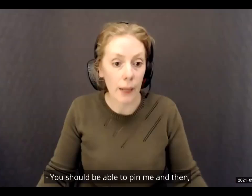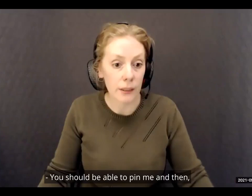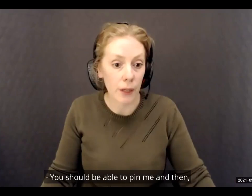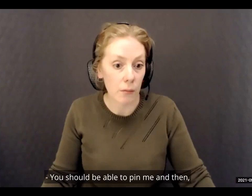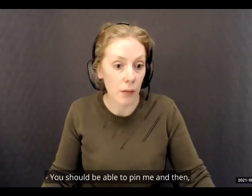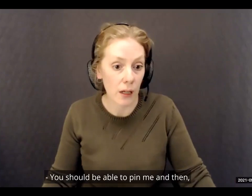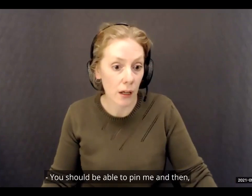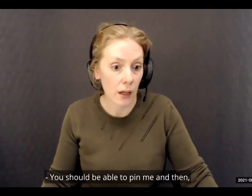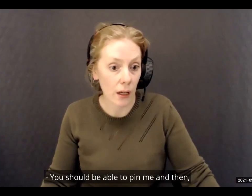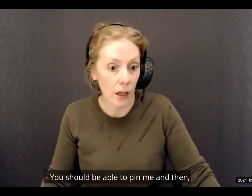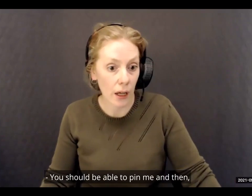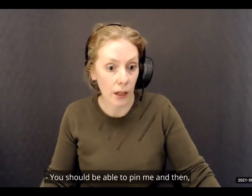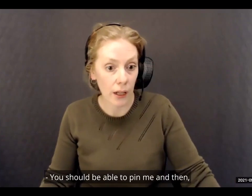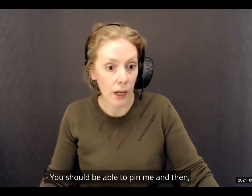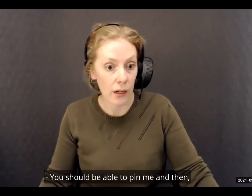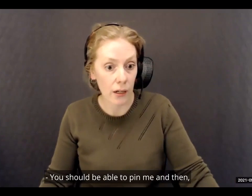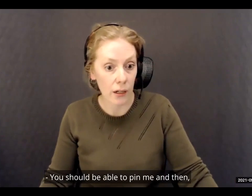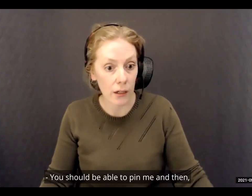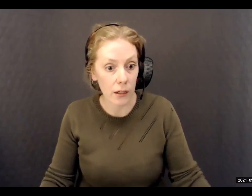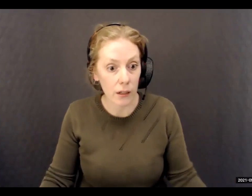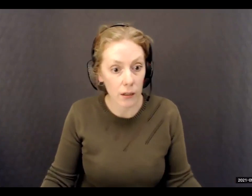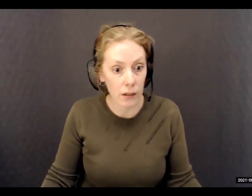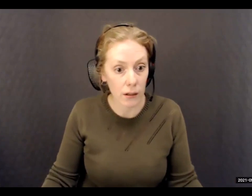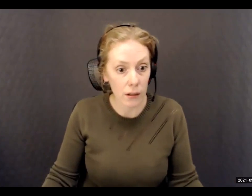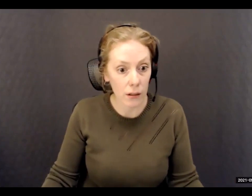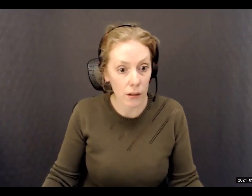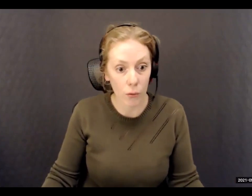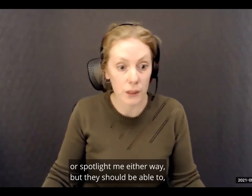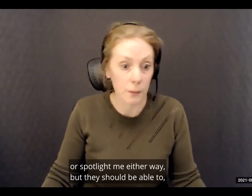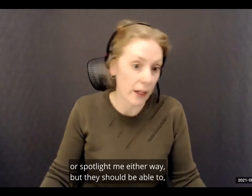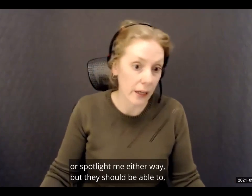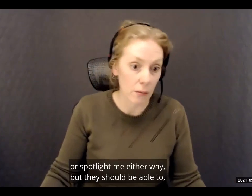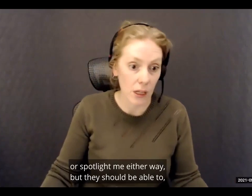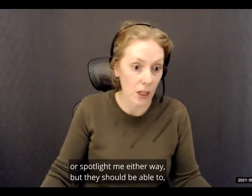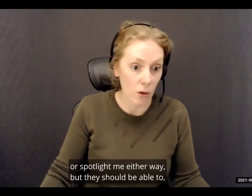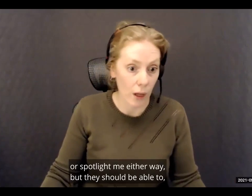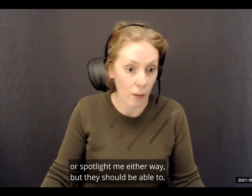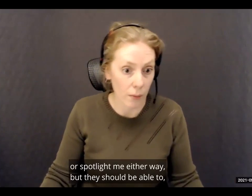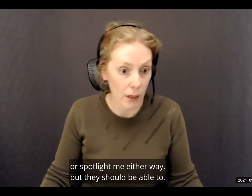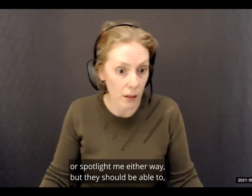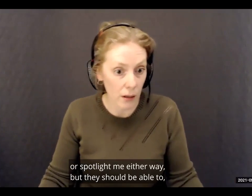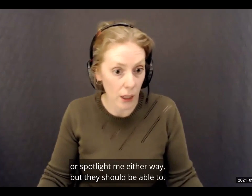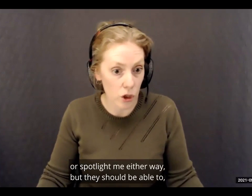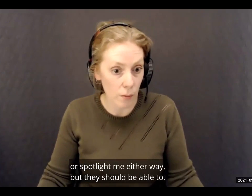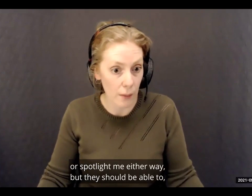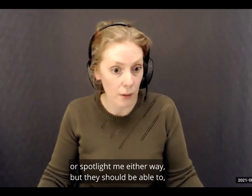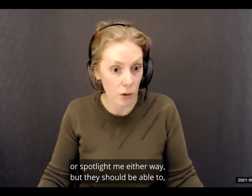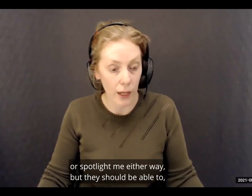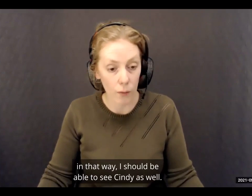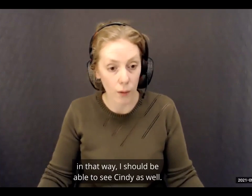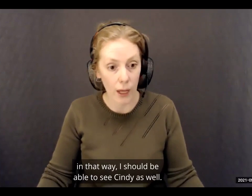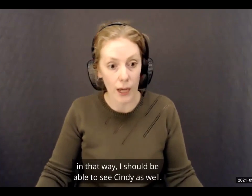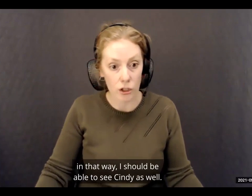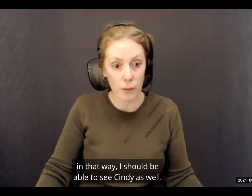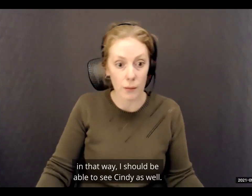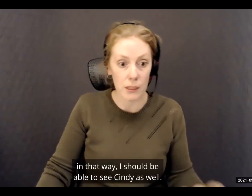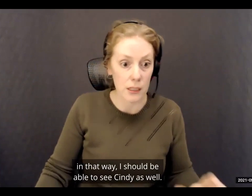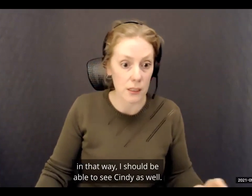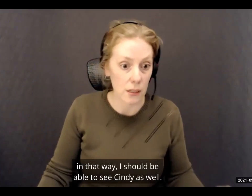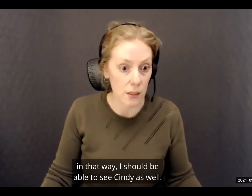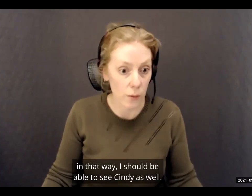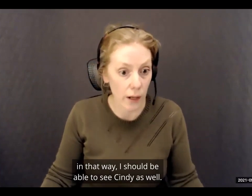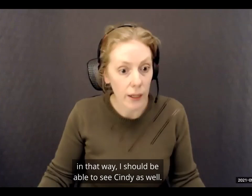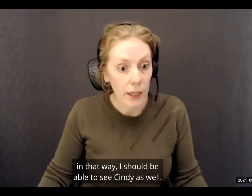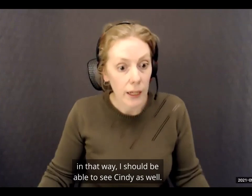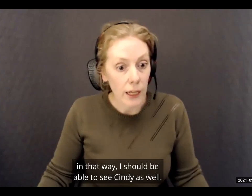You should be able to pin me and then, or spotlight me either way, but they should be able to, and that way I should be able to